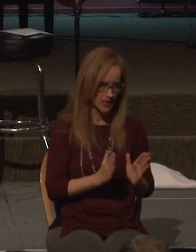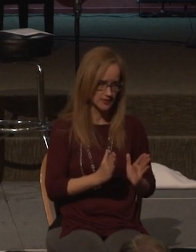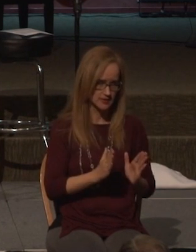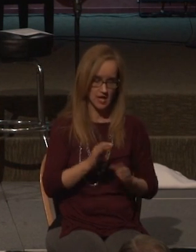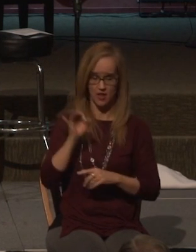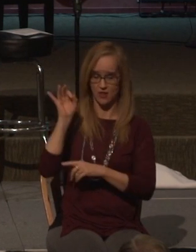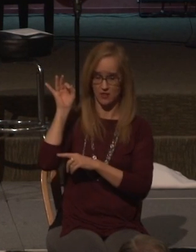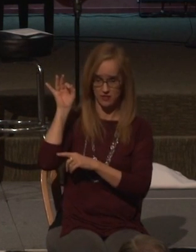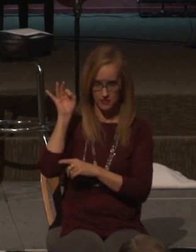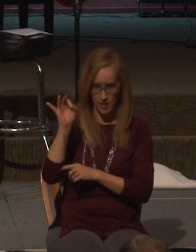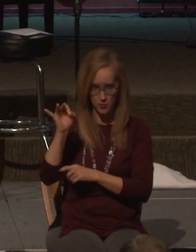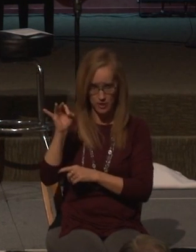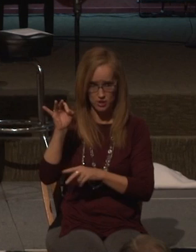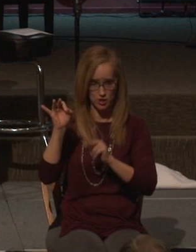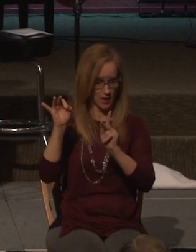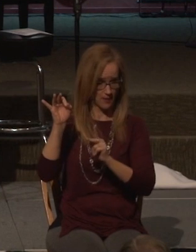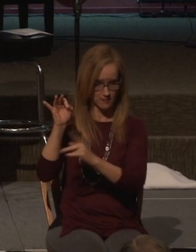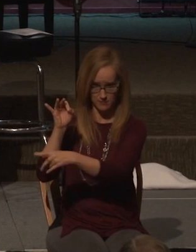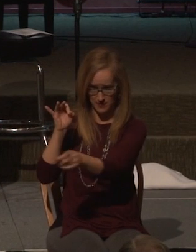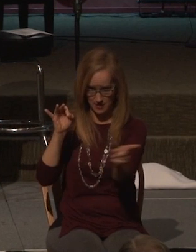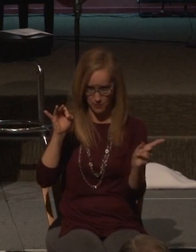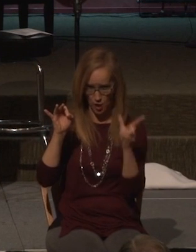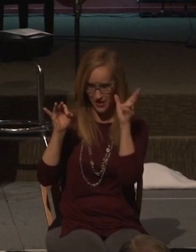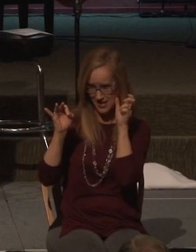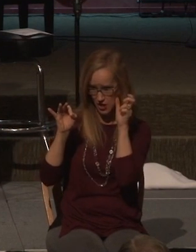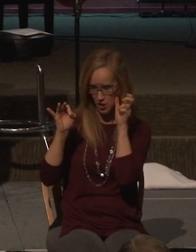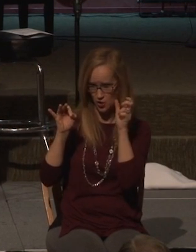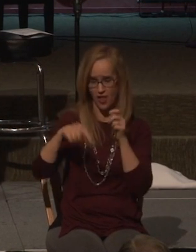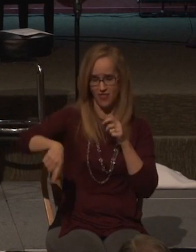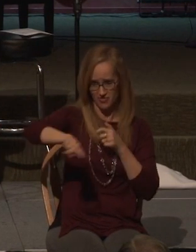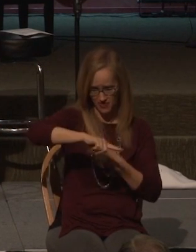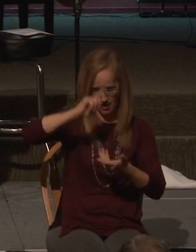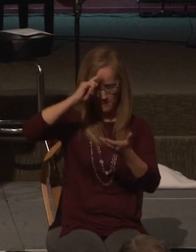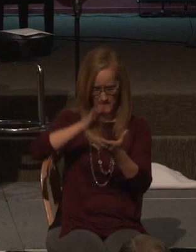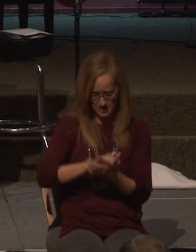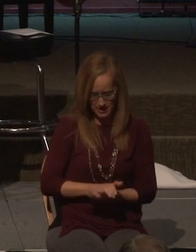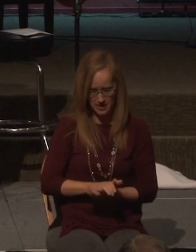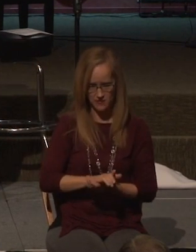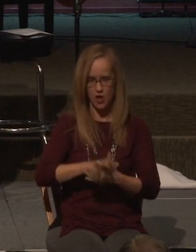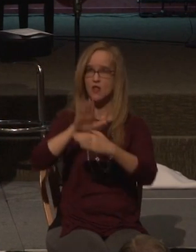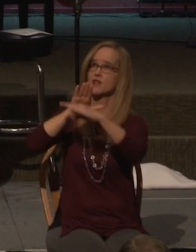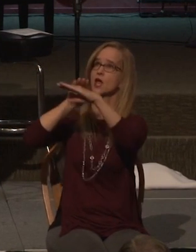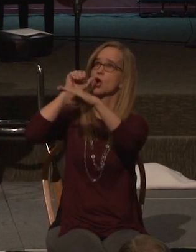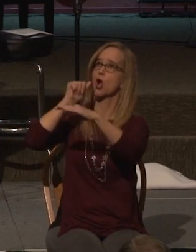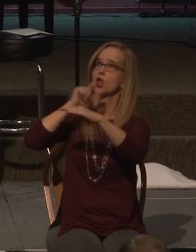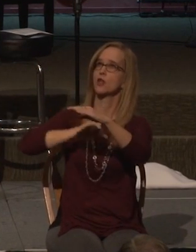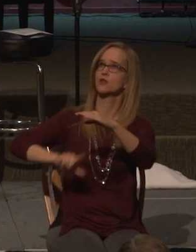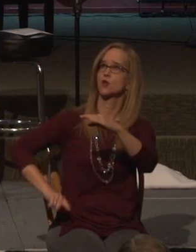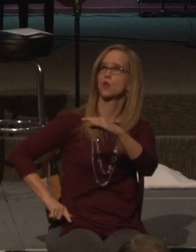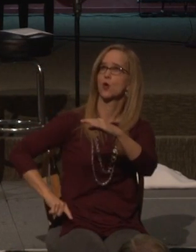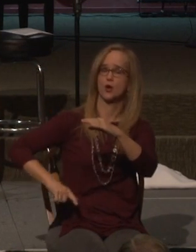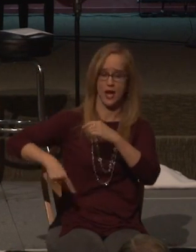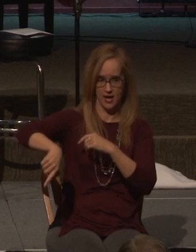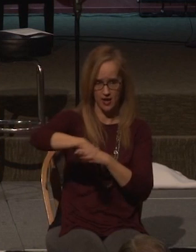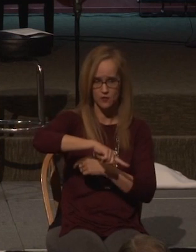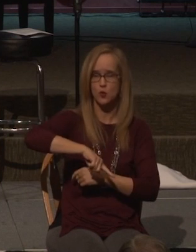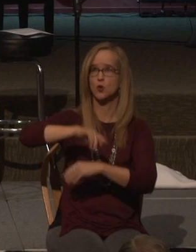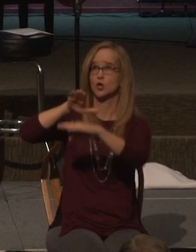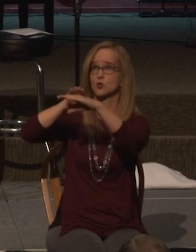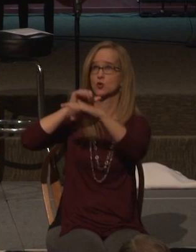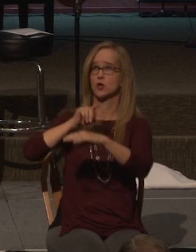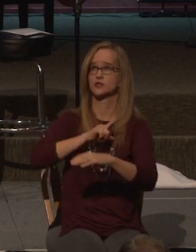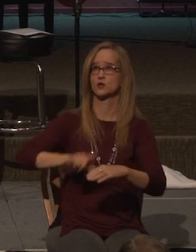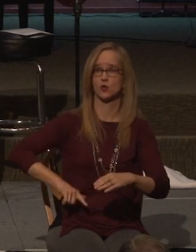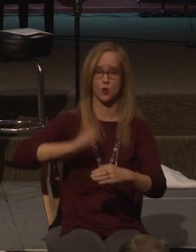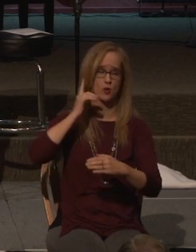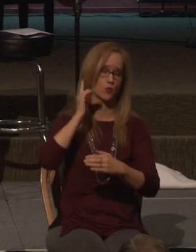preach. People hear. Hearers believe. Believers call on the Lord. And everyone who calls on the Lord is